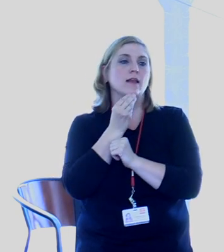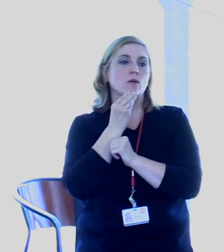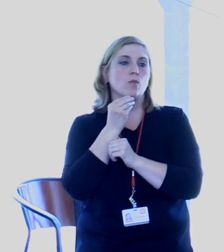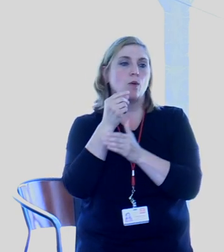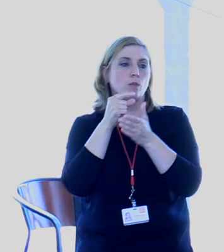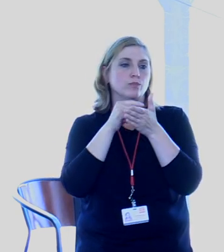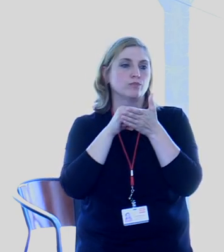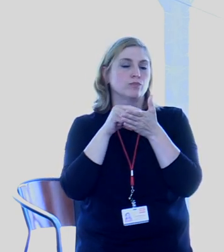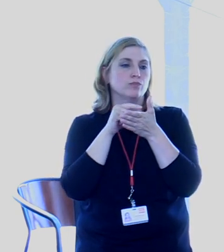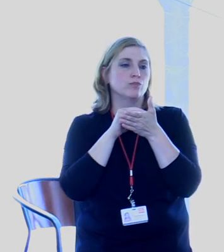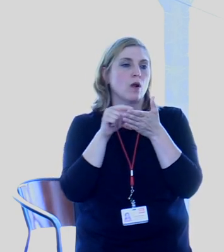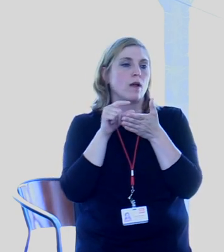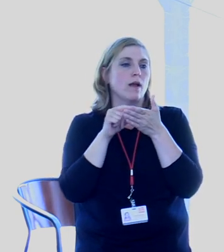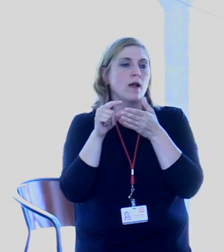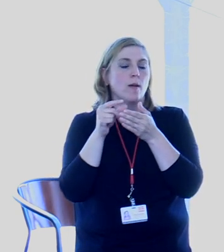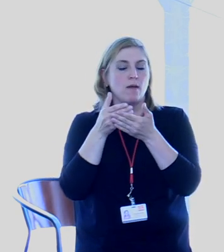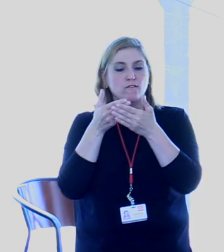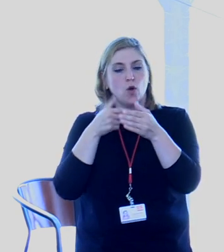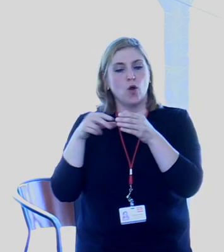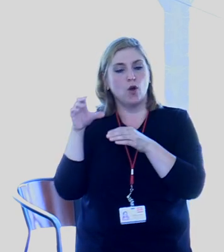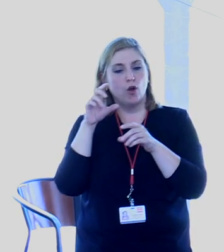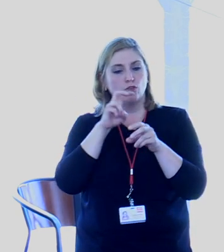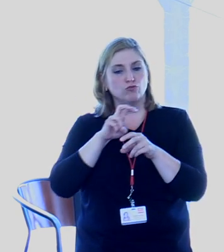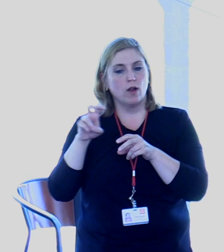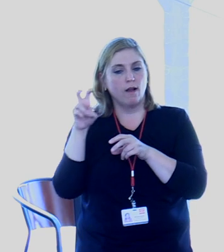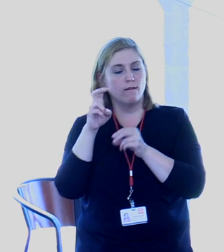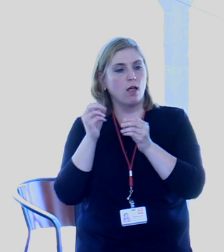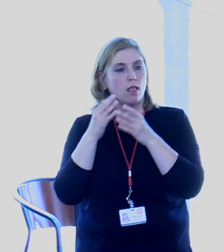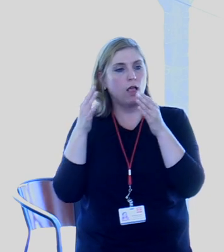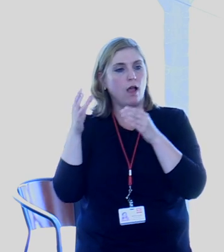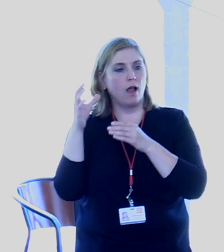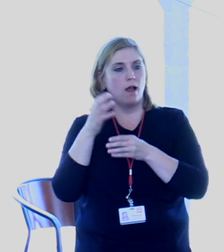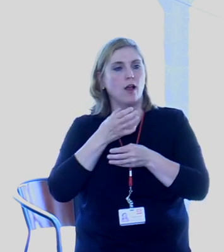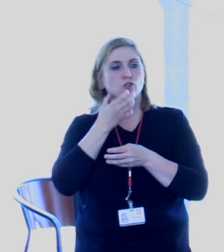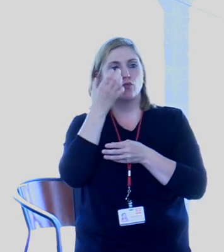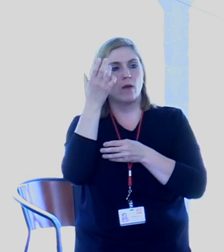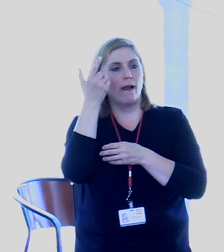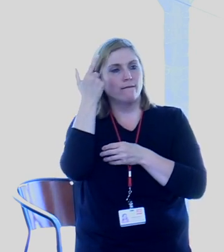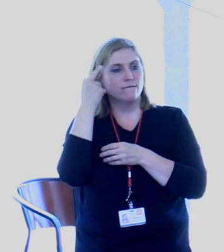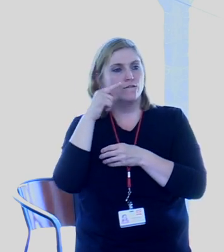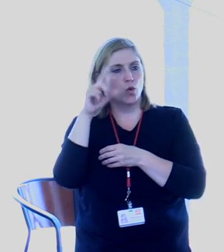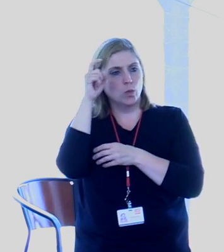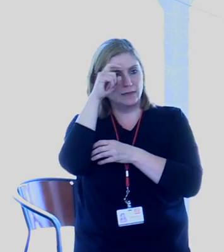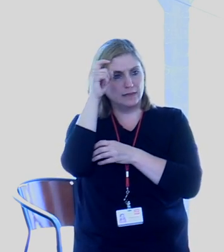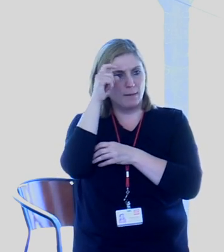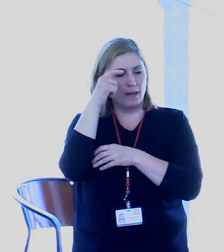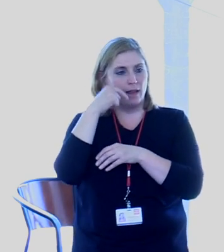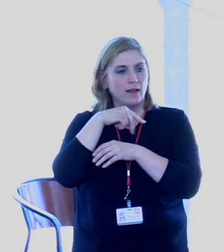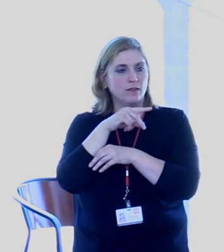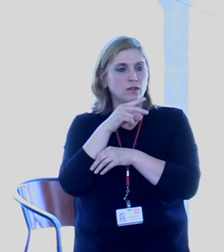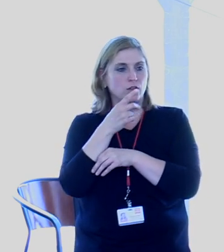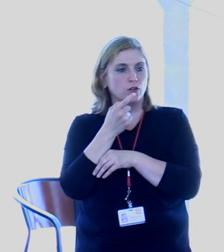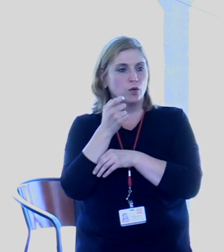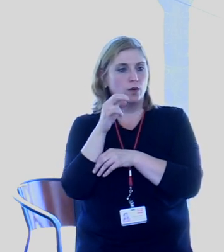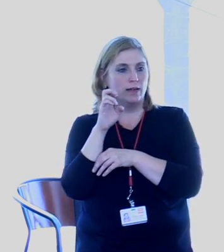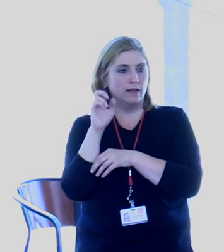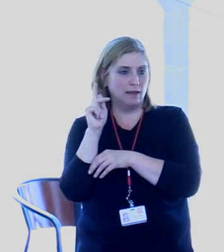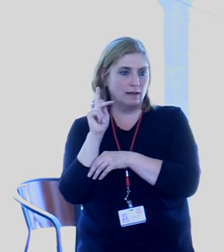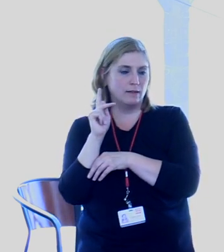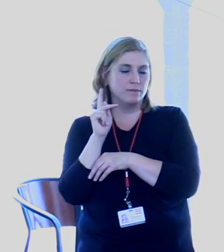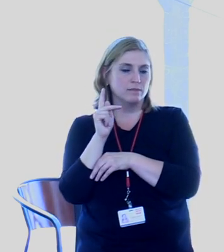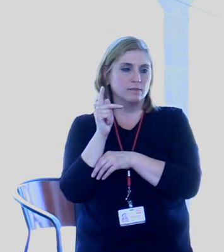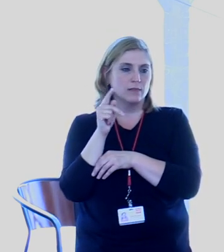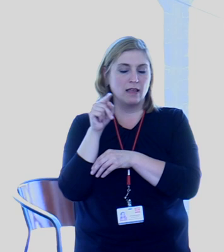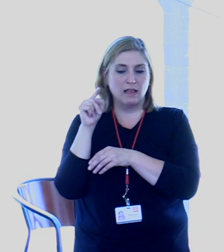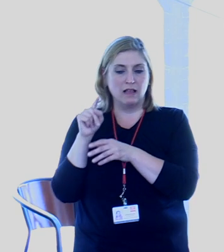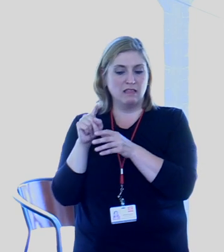says, "Before I traveled much, I cried out for wisdom." Okay, but in the Greek text, this